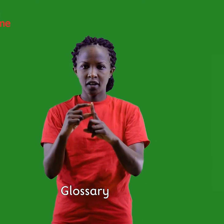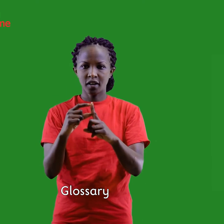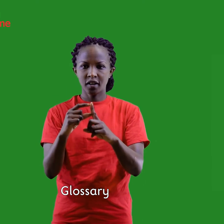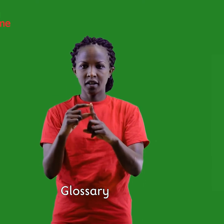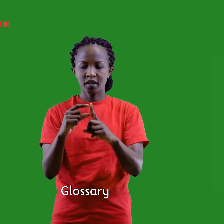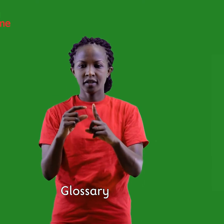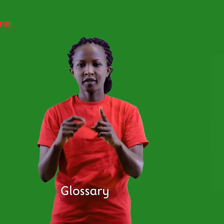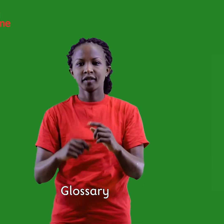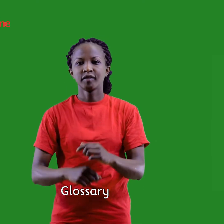Glossary.